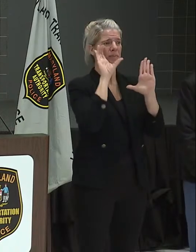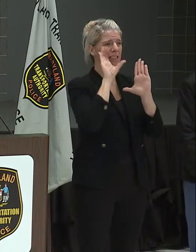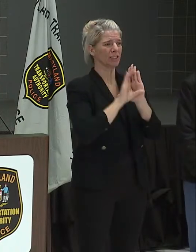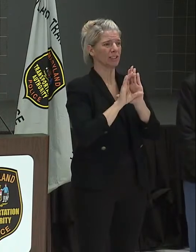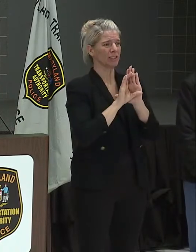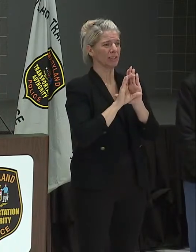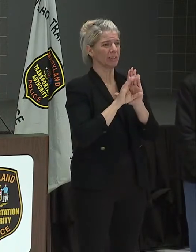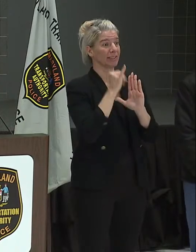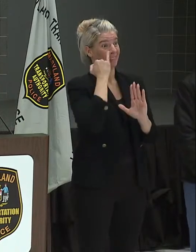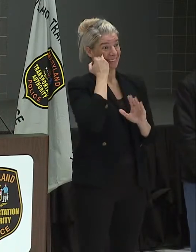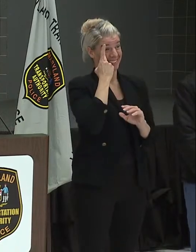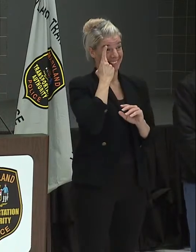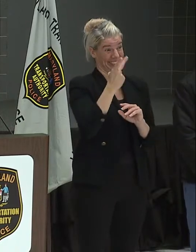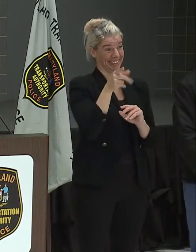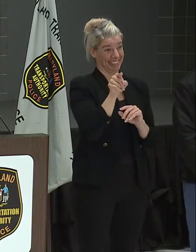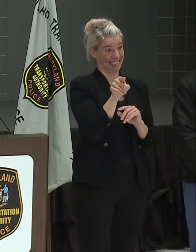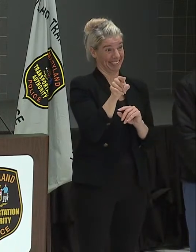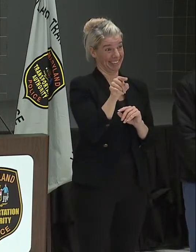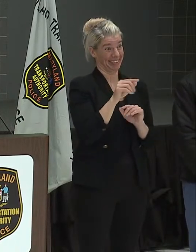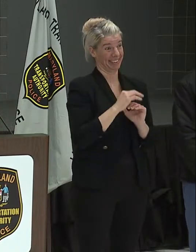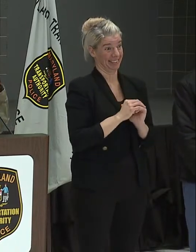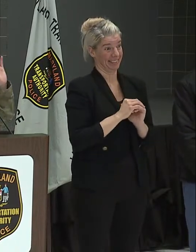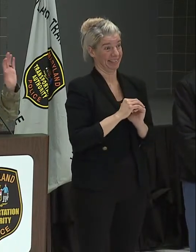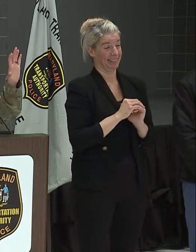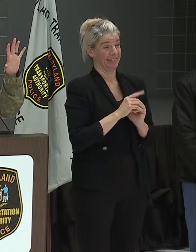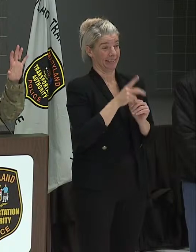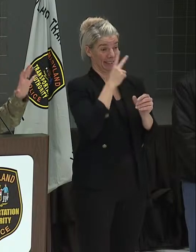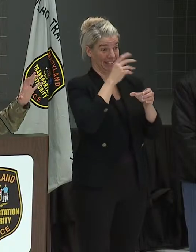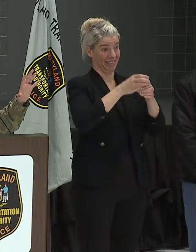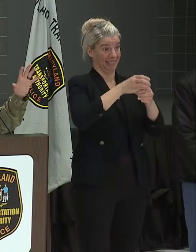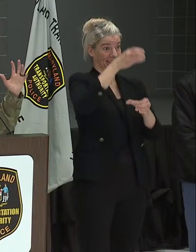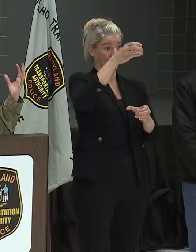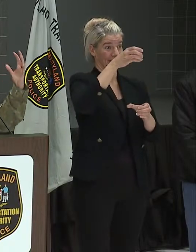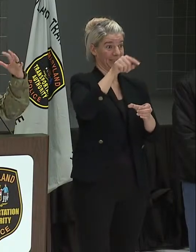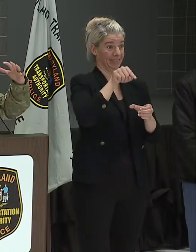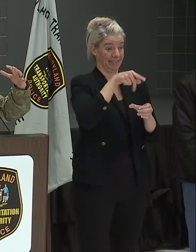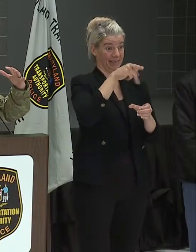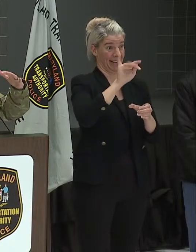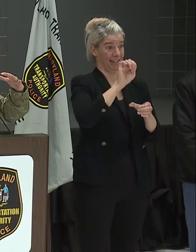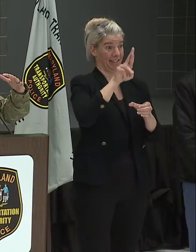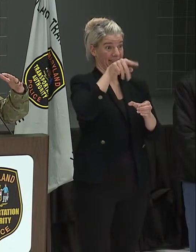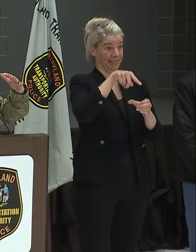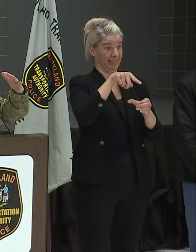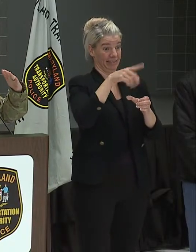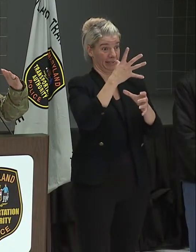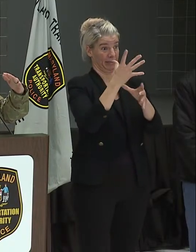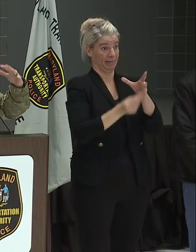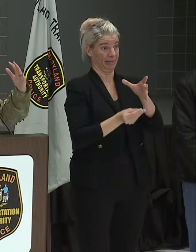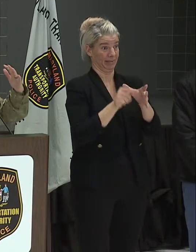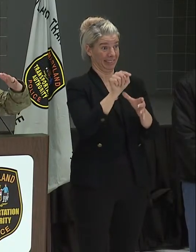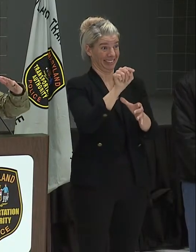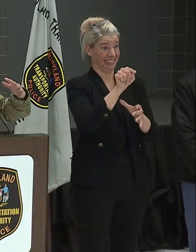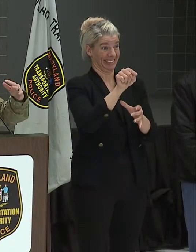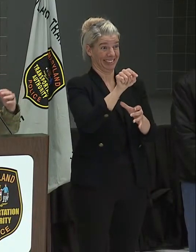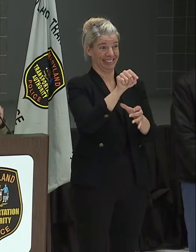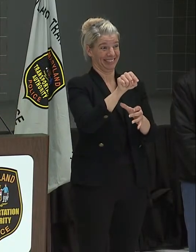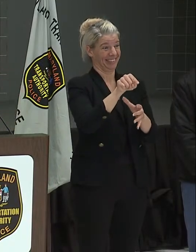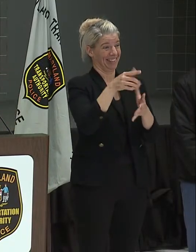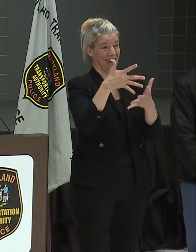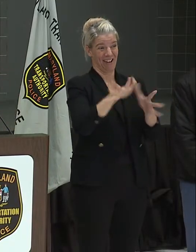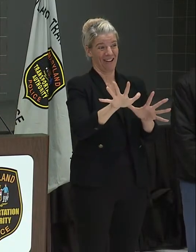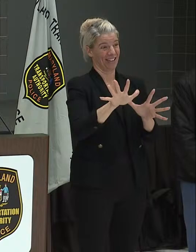the pier that's still intact, not the pier that the vessel took out, that's embedded inside the